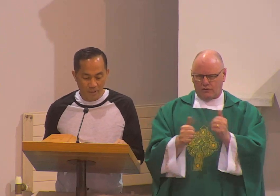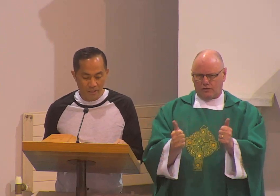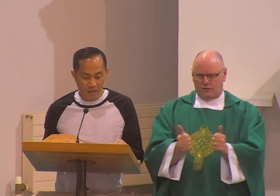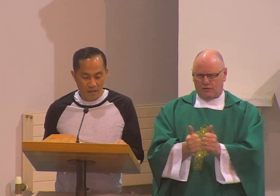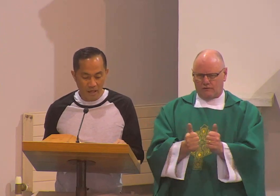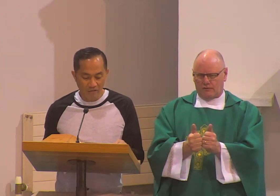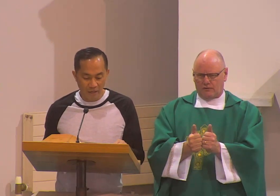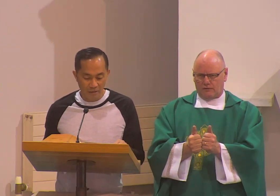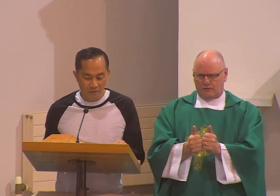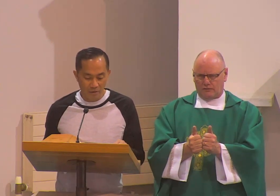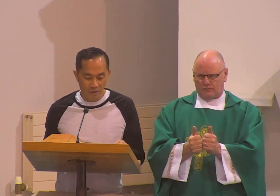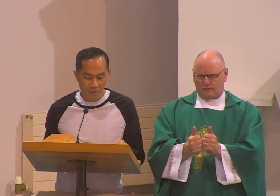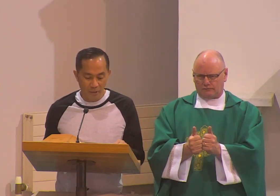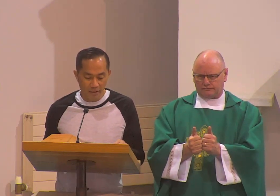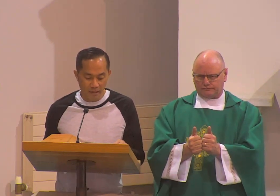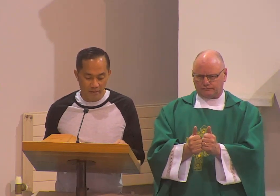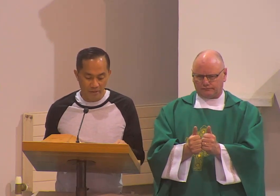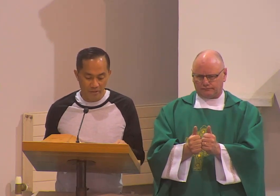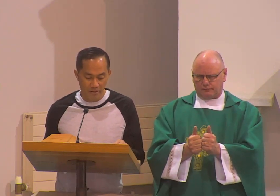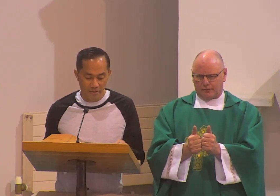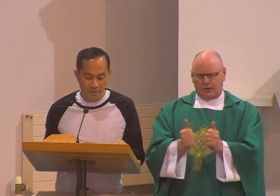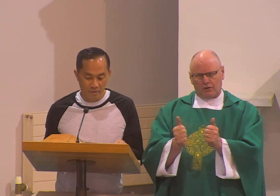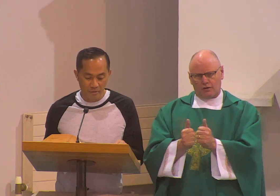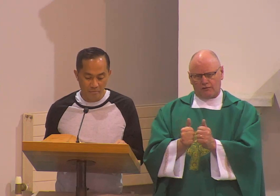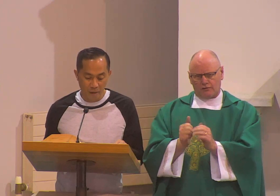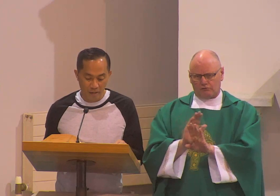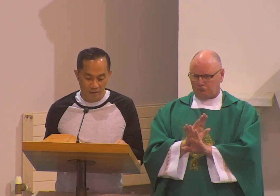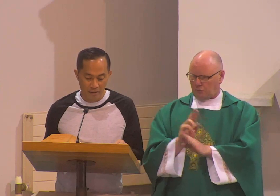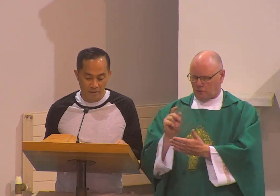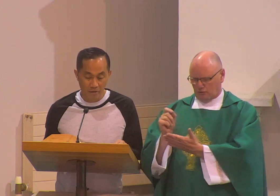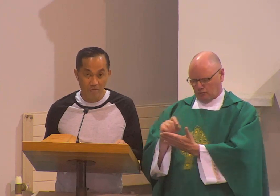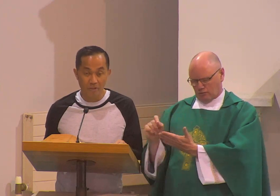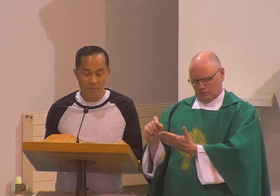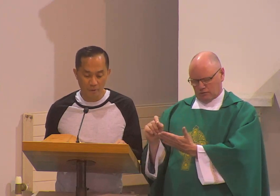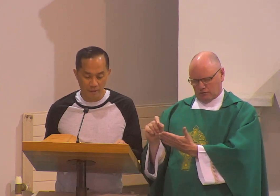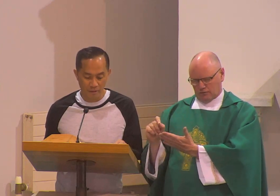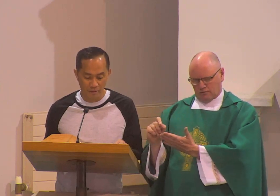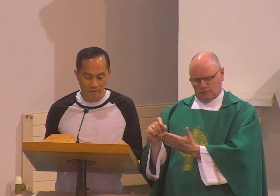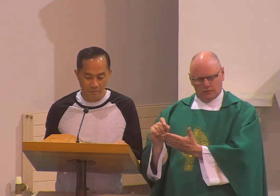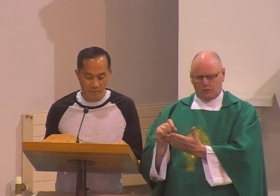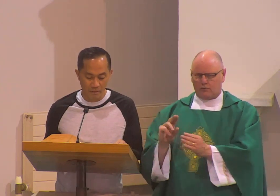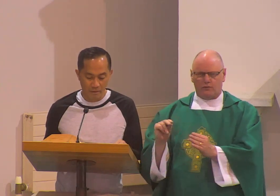which is not a covenant of written letters, but of the Spirit.